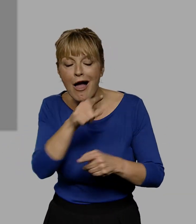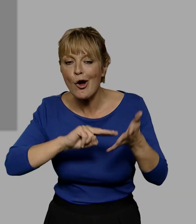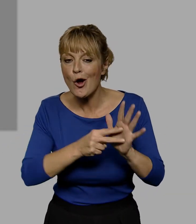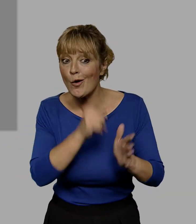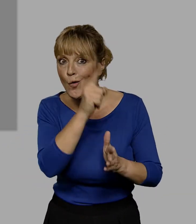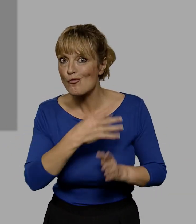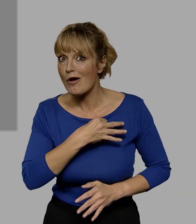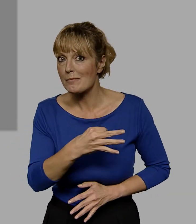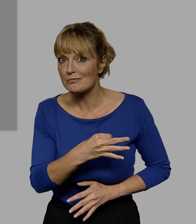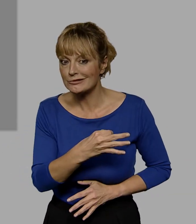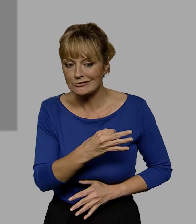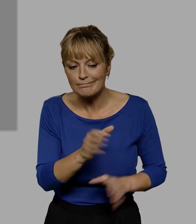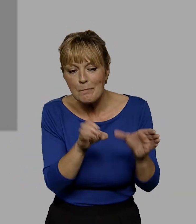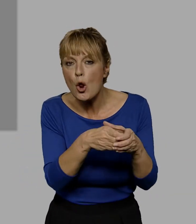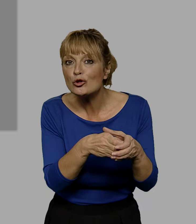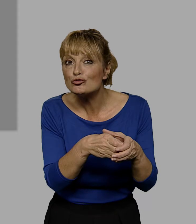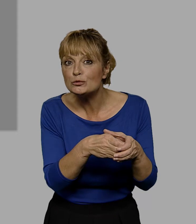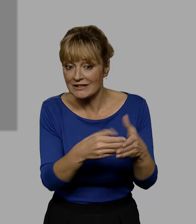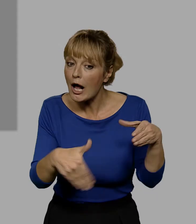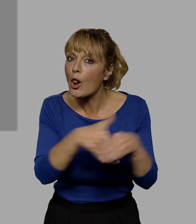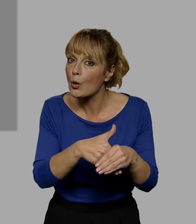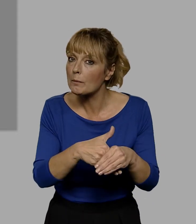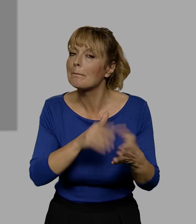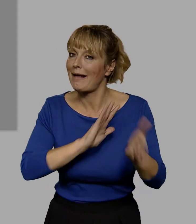represent minority groups, including BSL users.